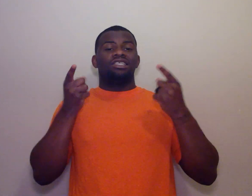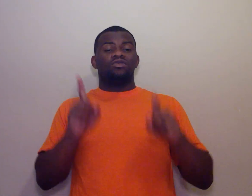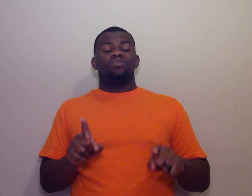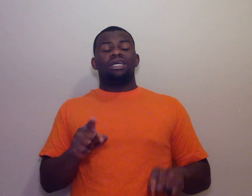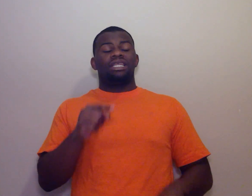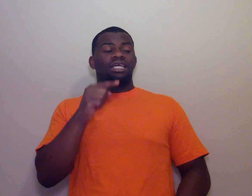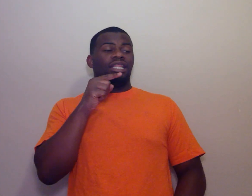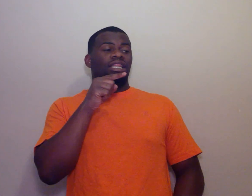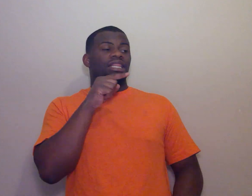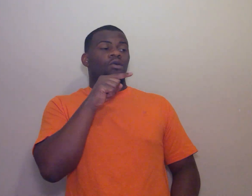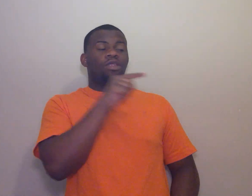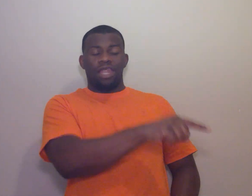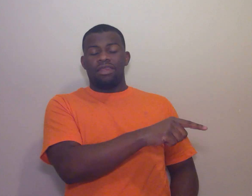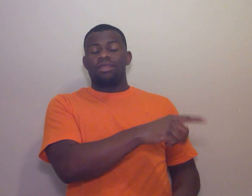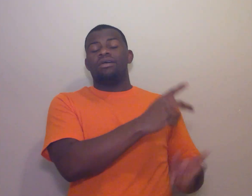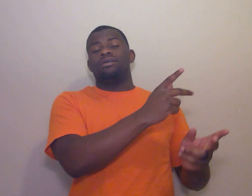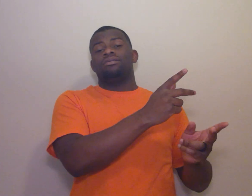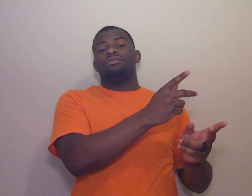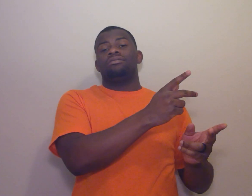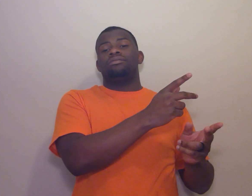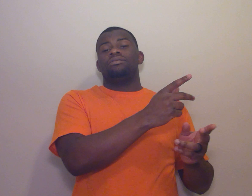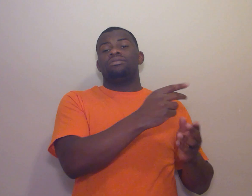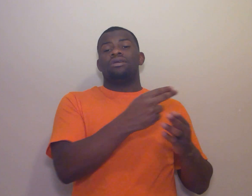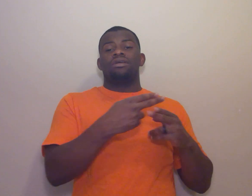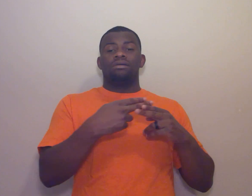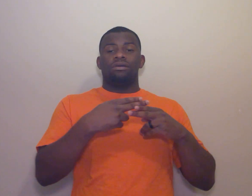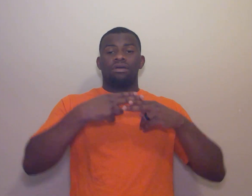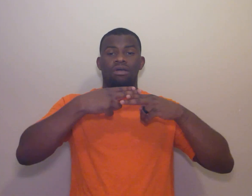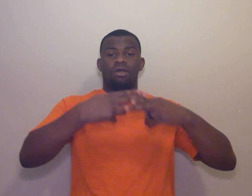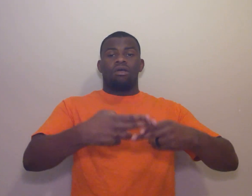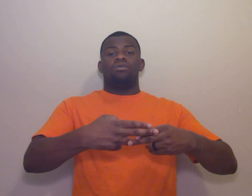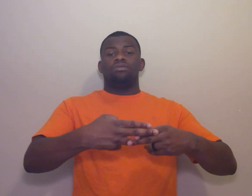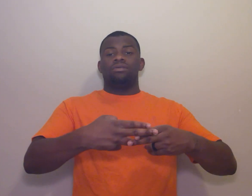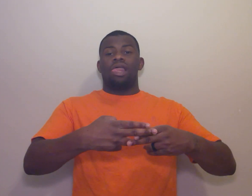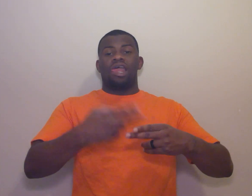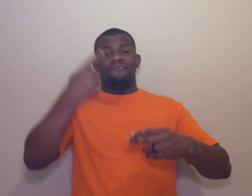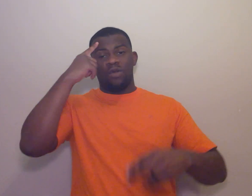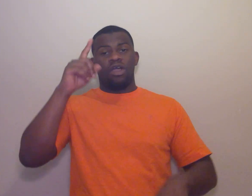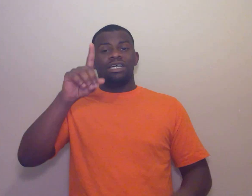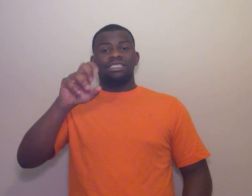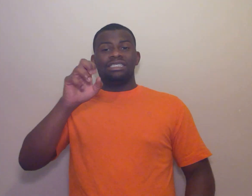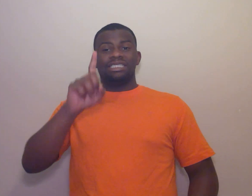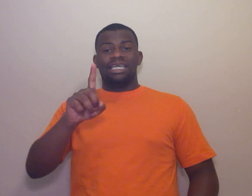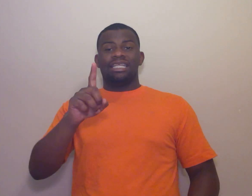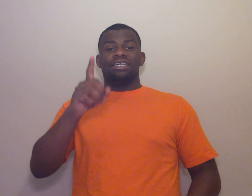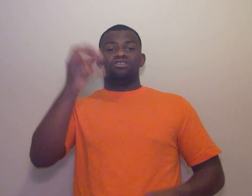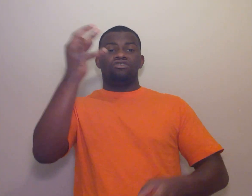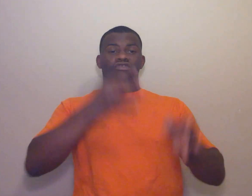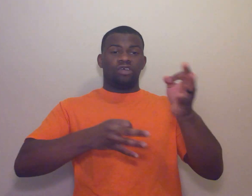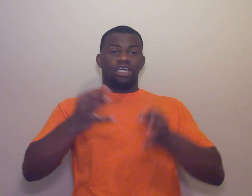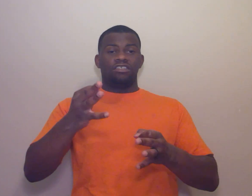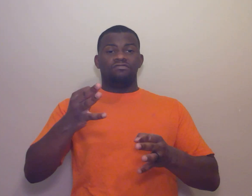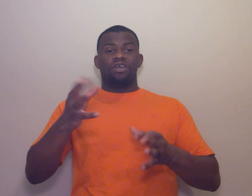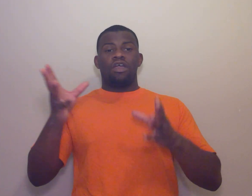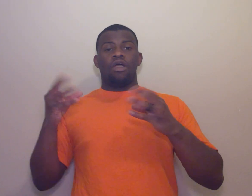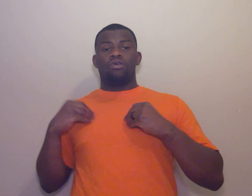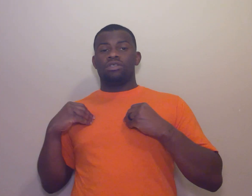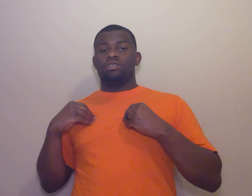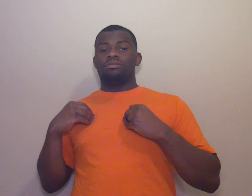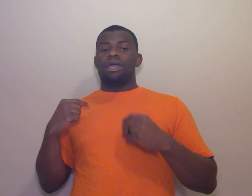note due because the deed transferred ownership. Be honest with you, the lender is only in